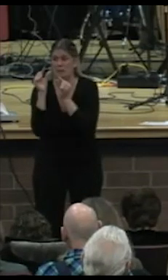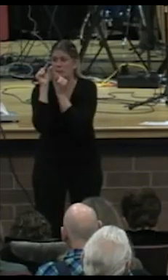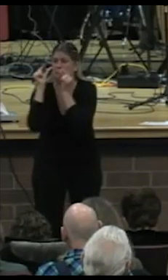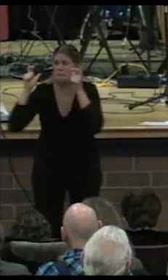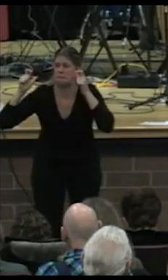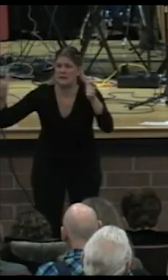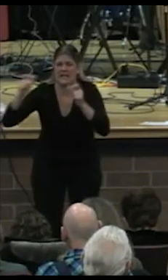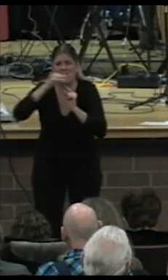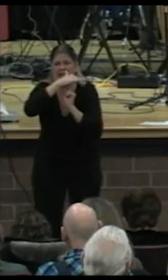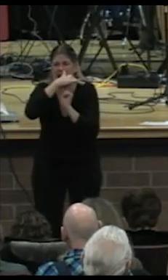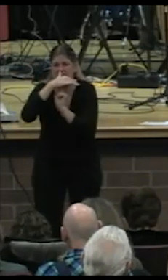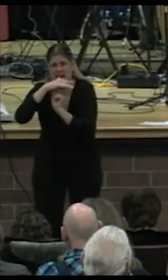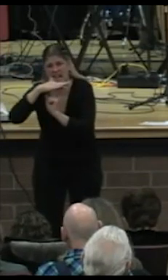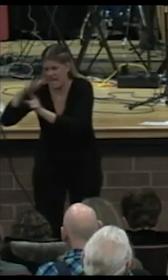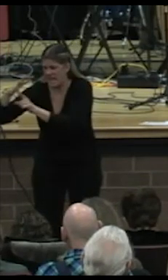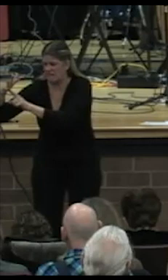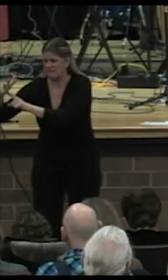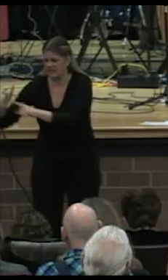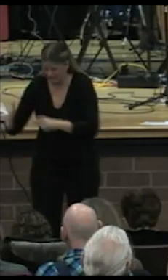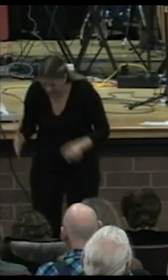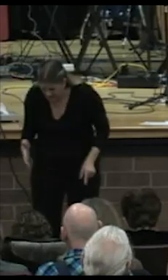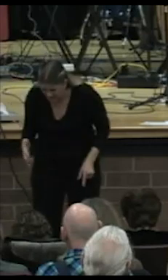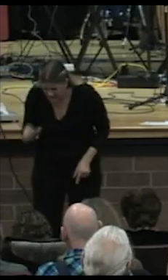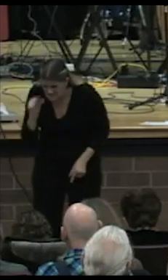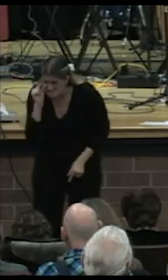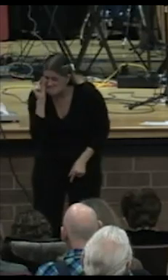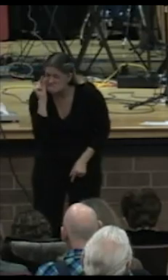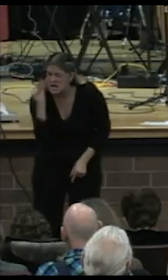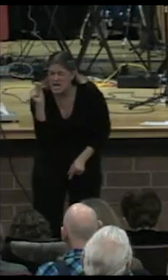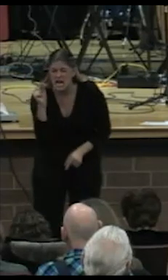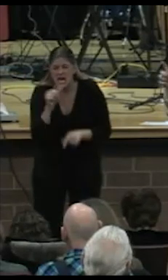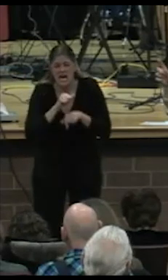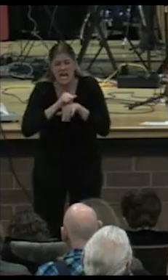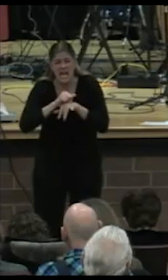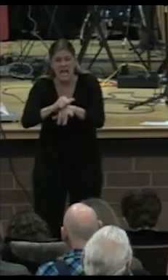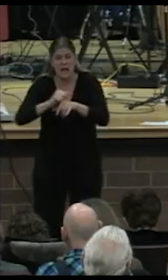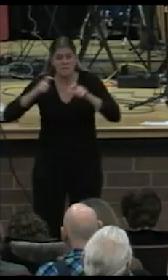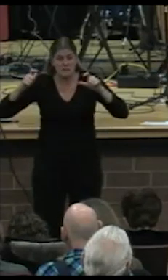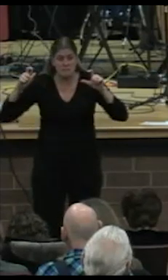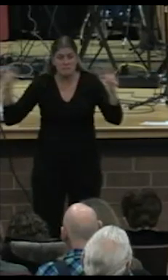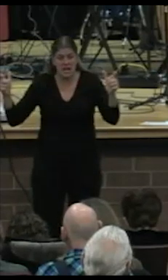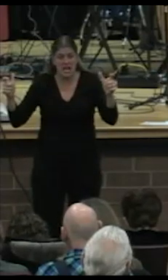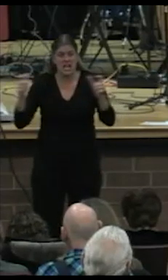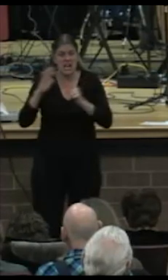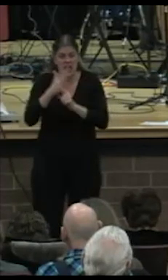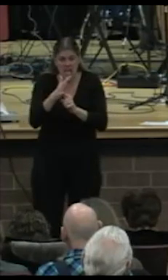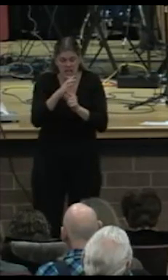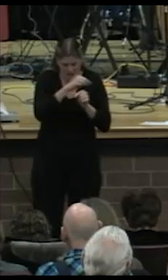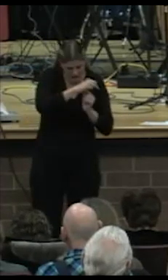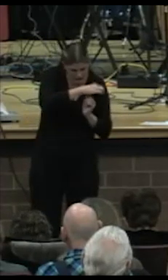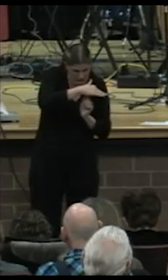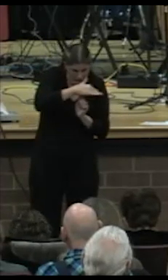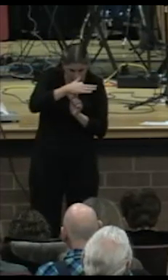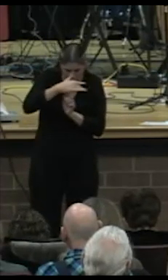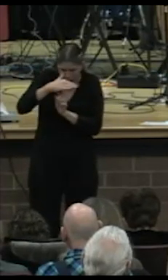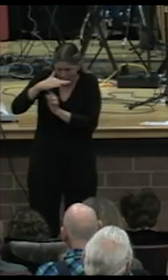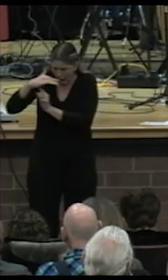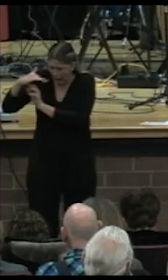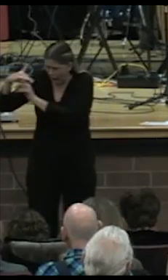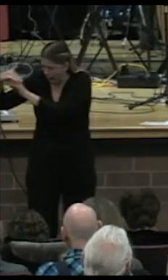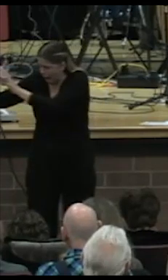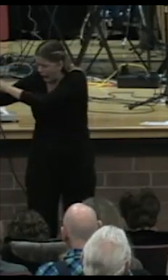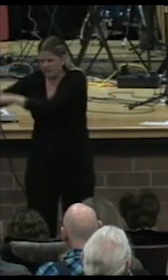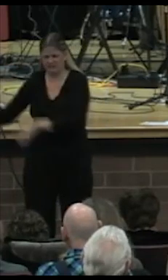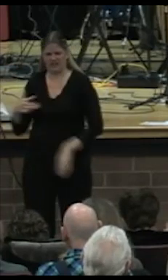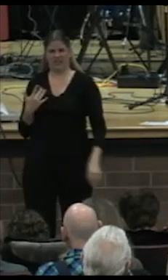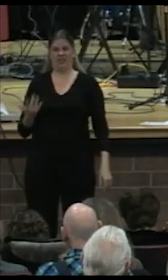teensy weensy insy bitsy little ants, and they were carrying this big leaf. How many people have ever seen something